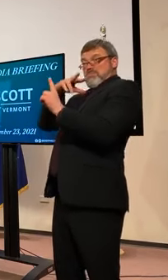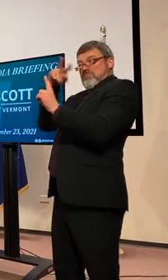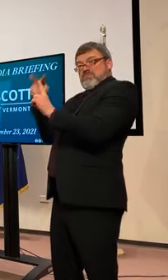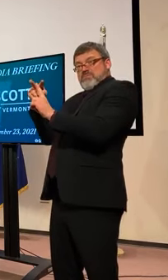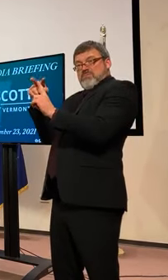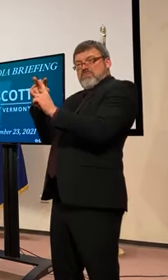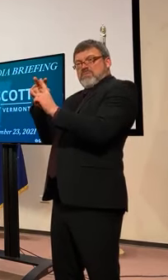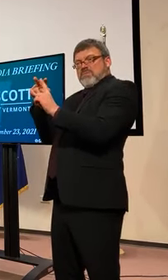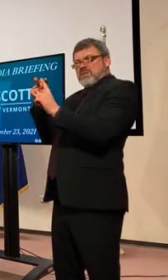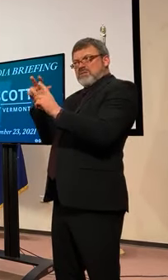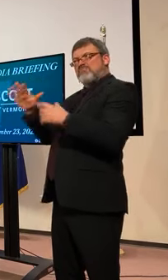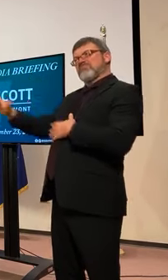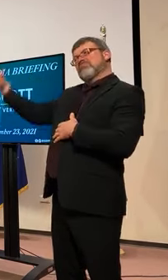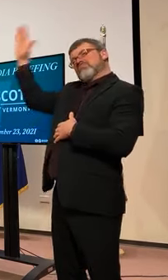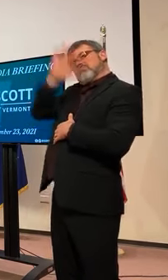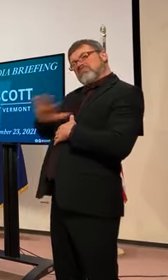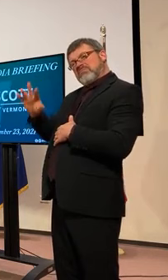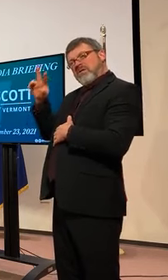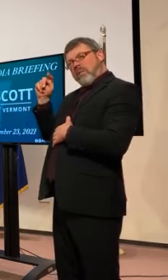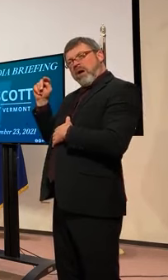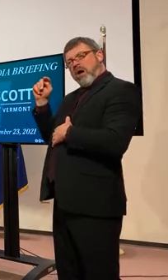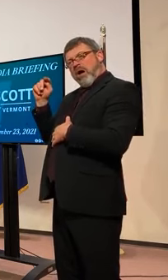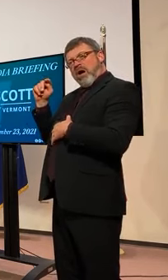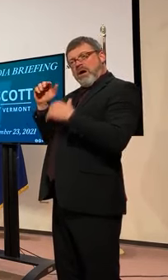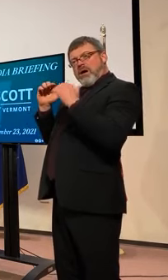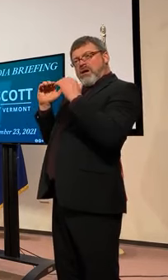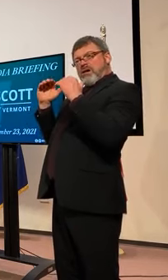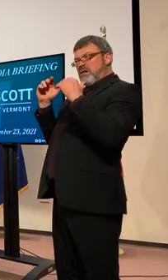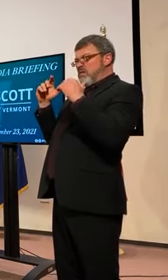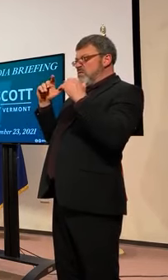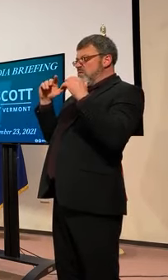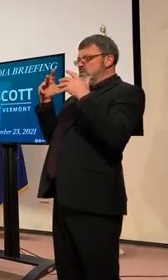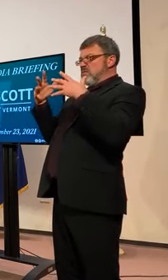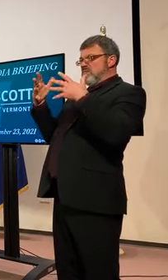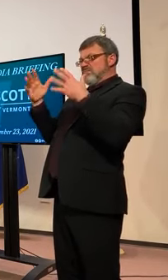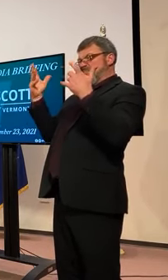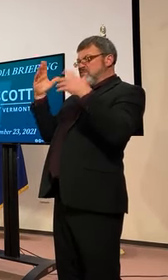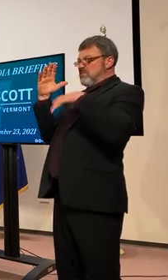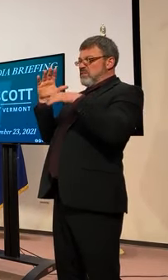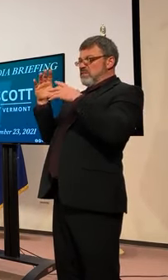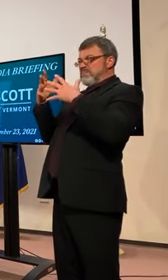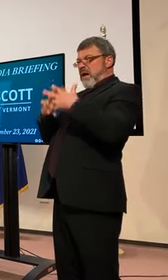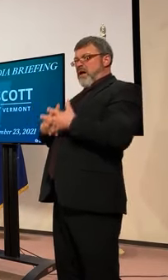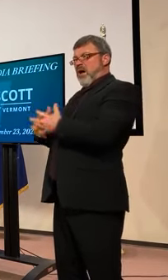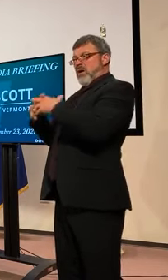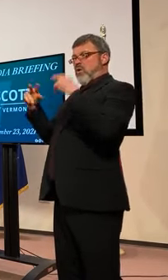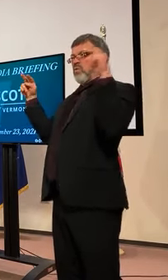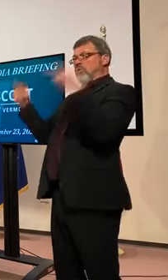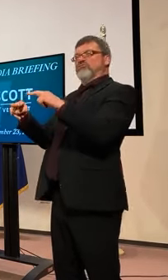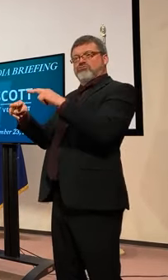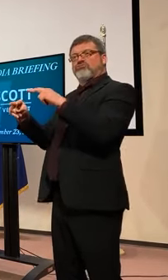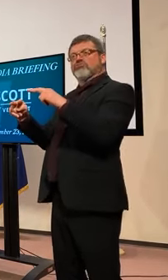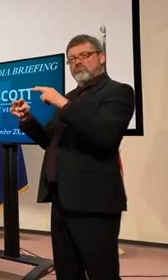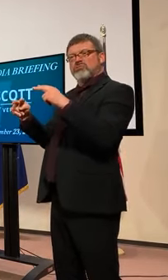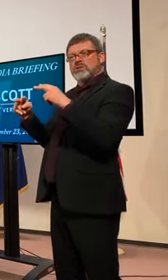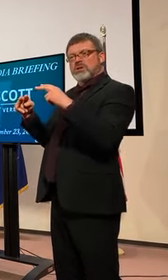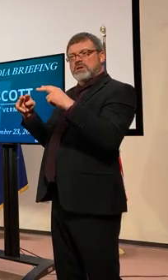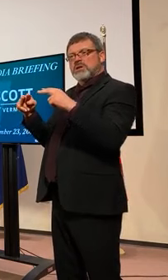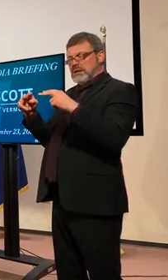think they'd see what I see. Is that there is a resistance to mandates, and I think it's